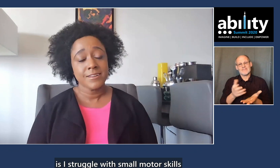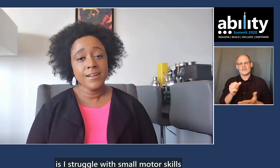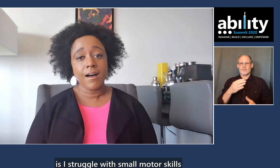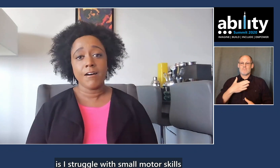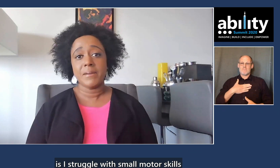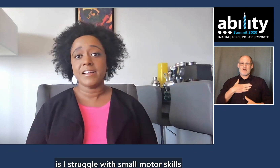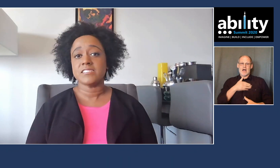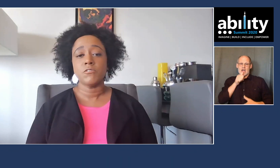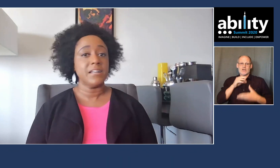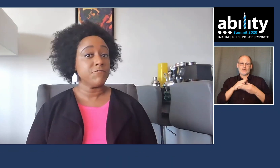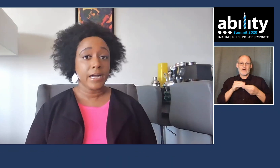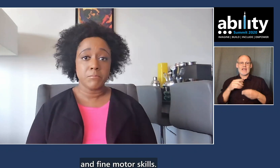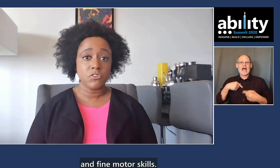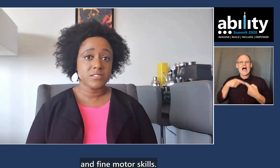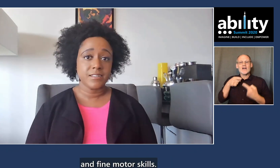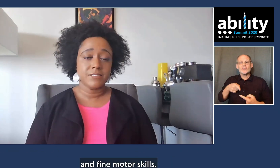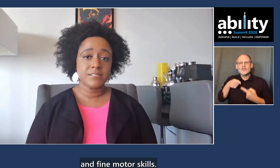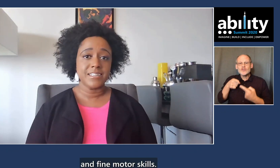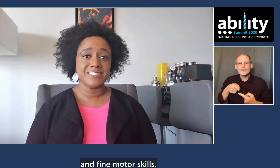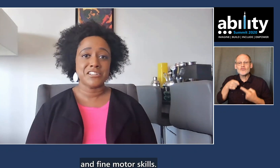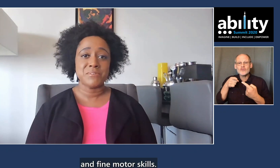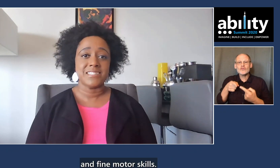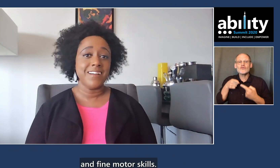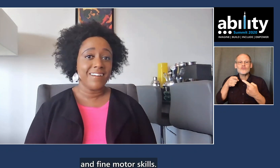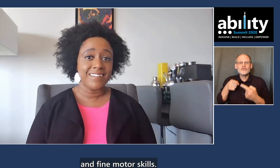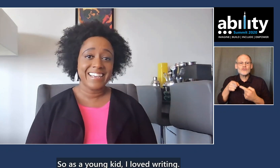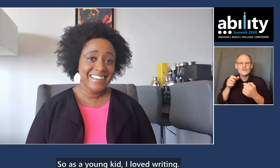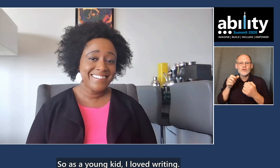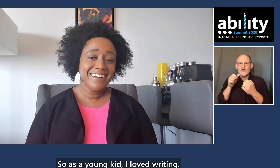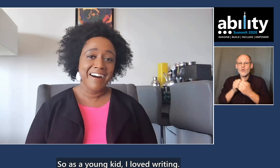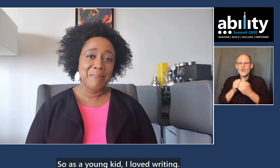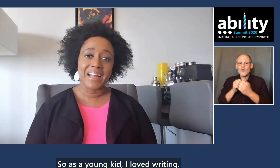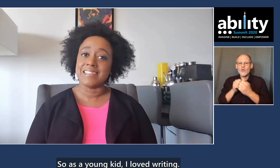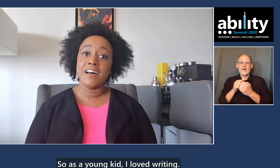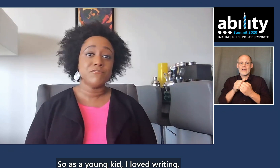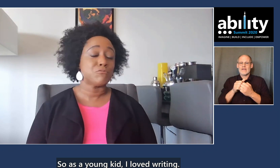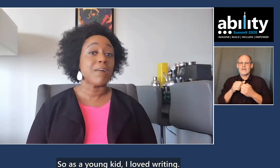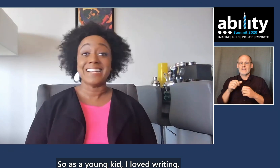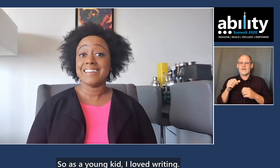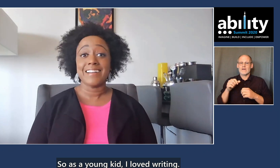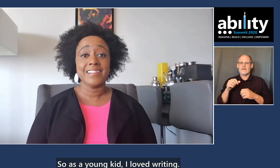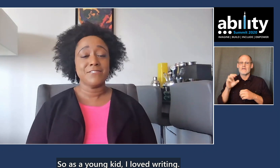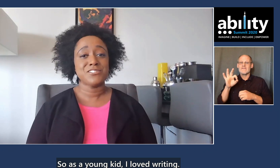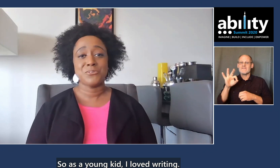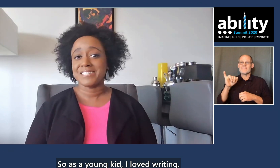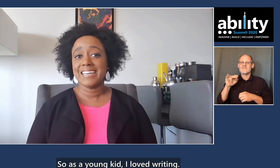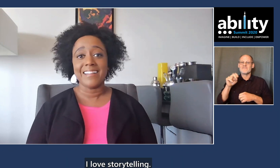motor skills and fine motor skills. And so as a young kid, I loved